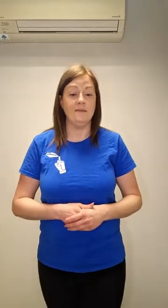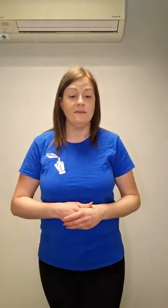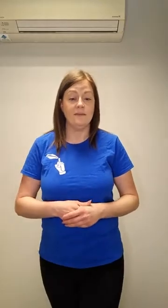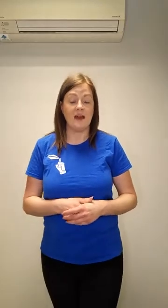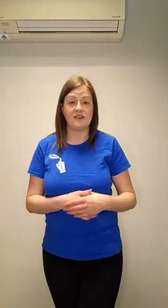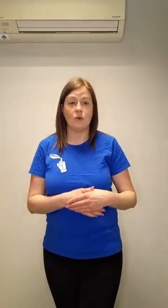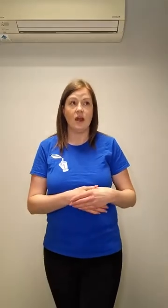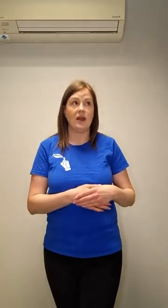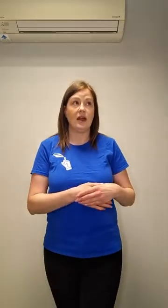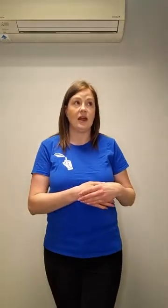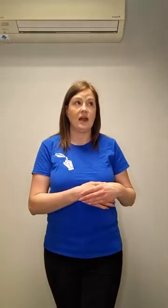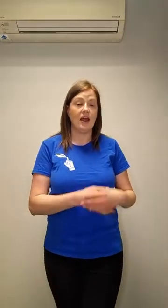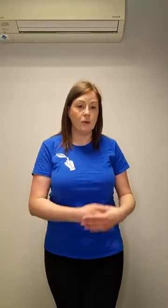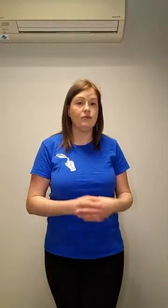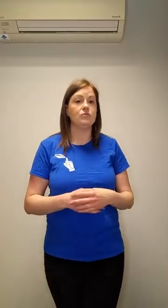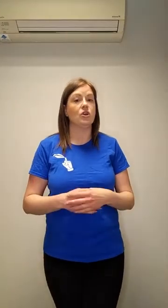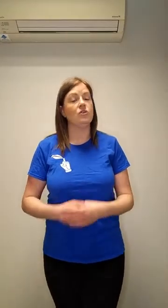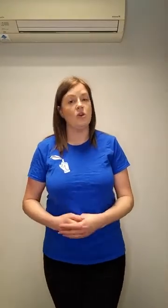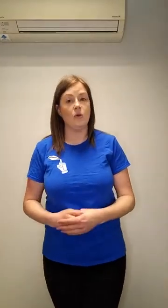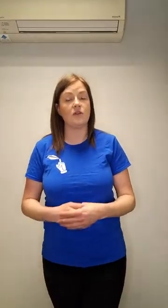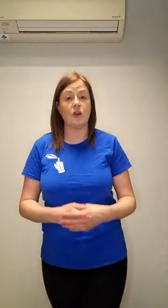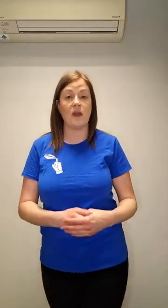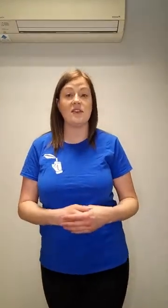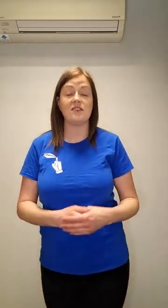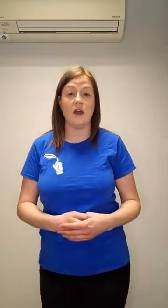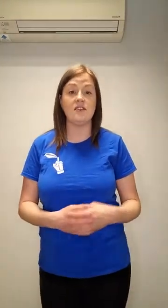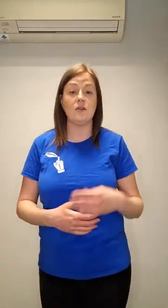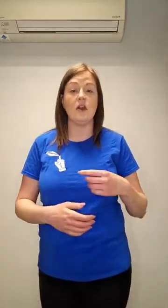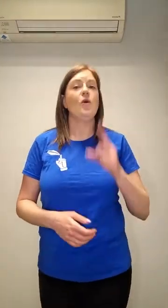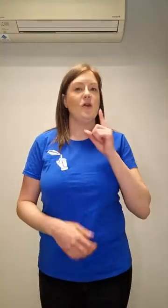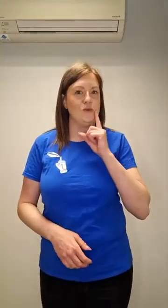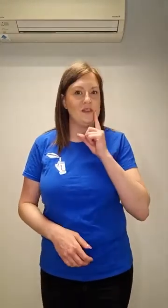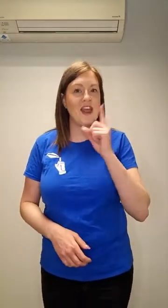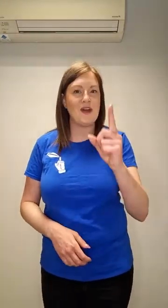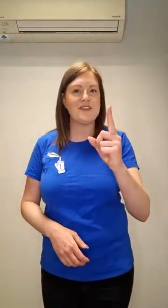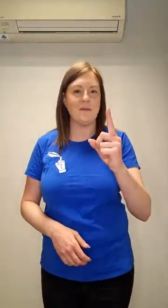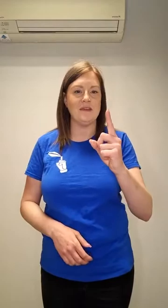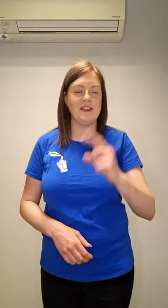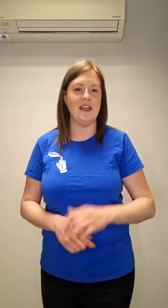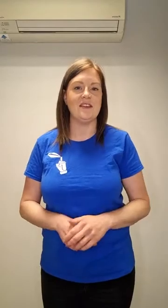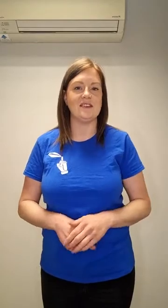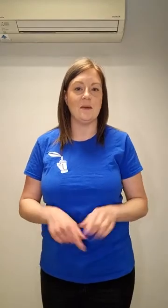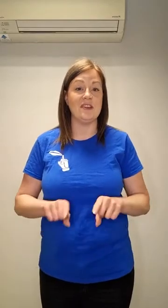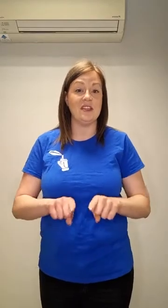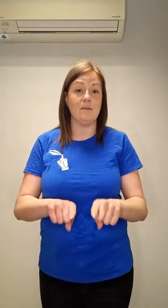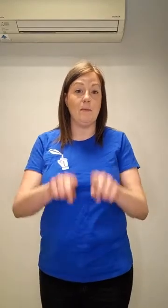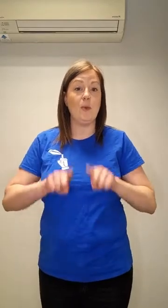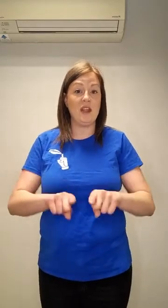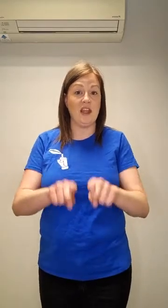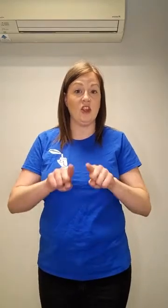And it's quite helpful to know the correct sign, so that when you tell somebody that somebody is bullying